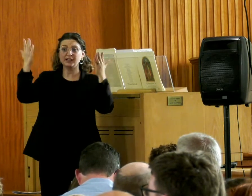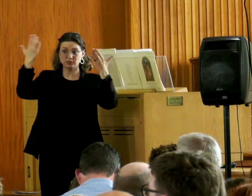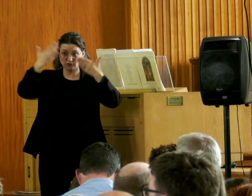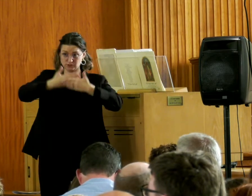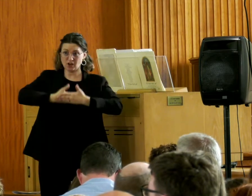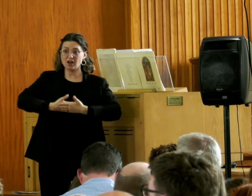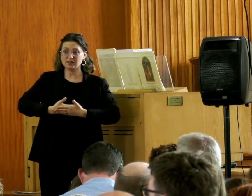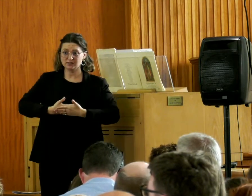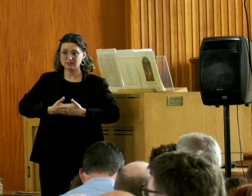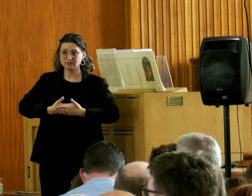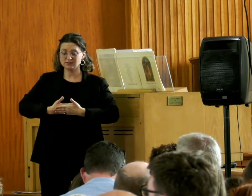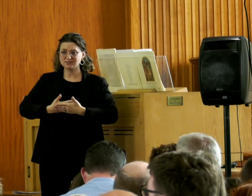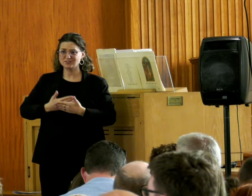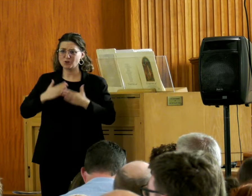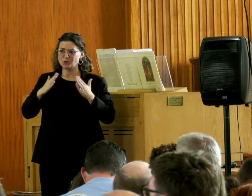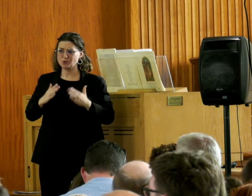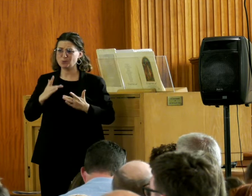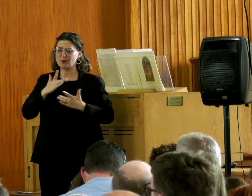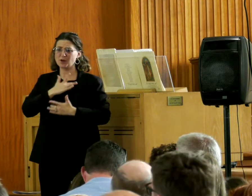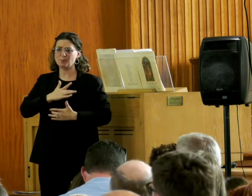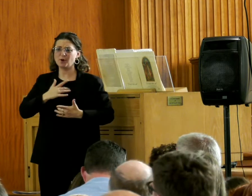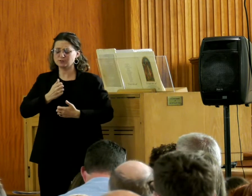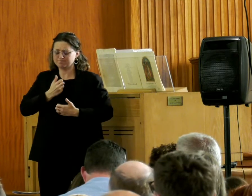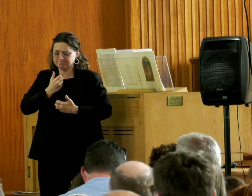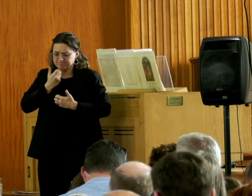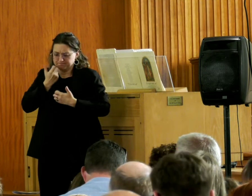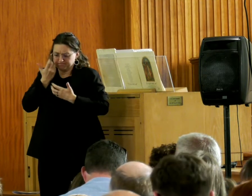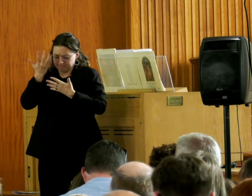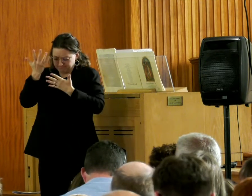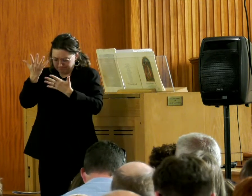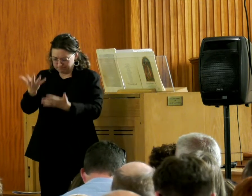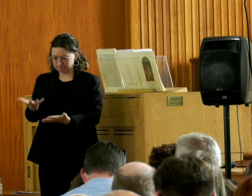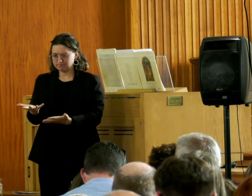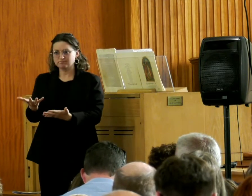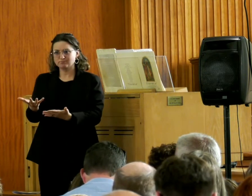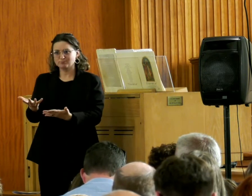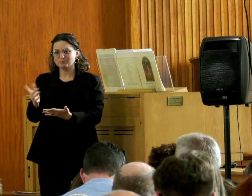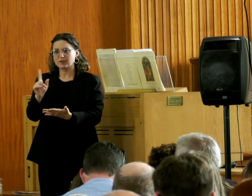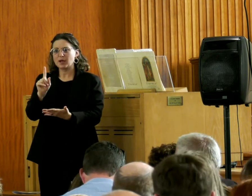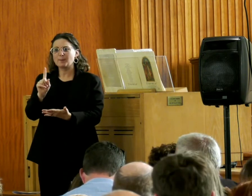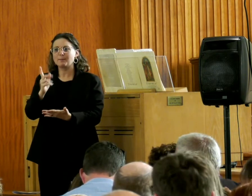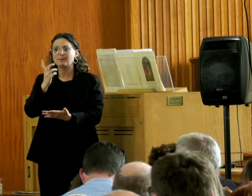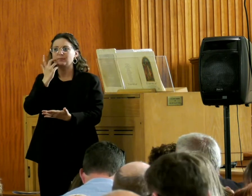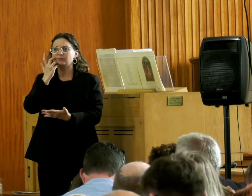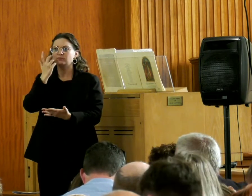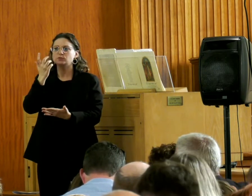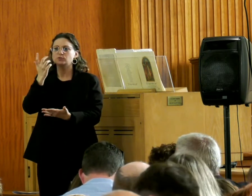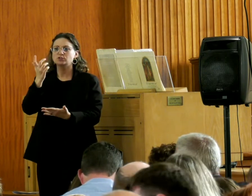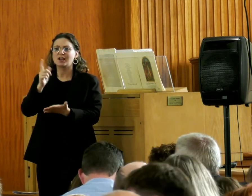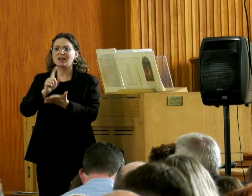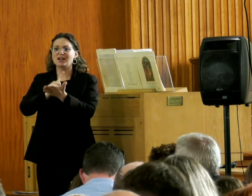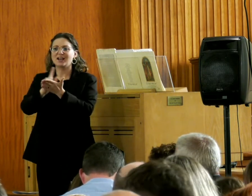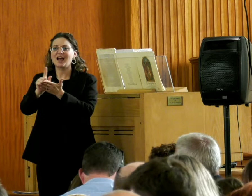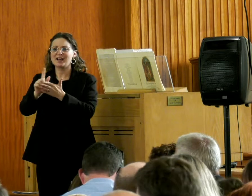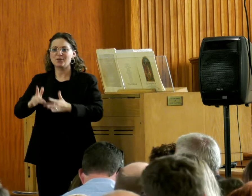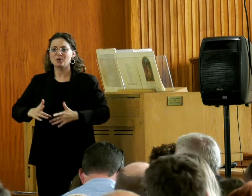human emotions sometimes need a release, but joy comes in the